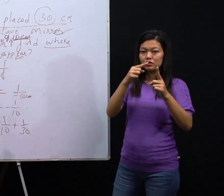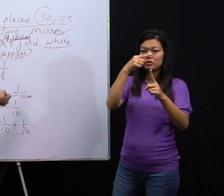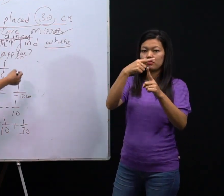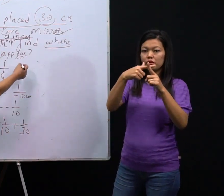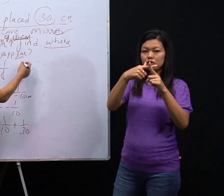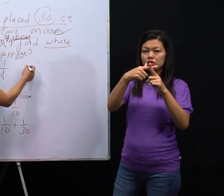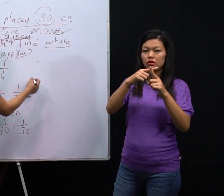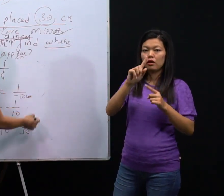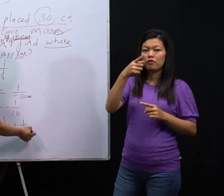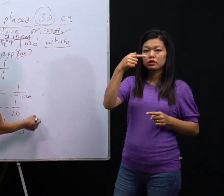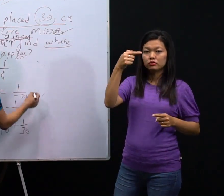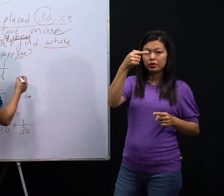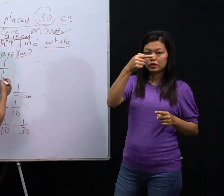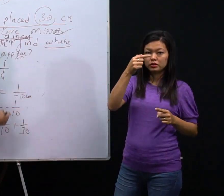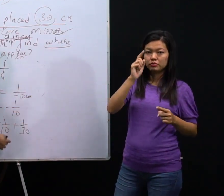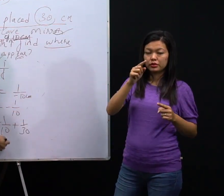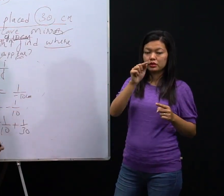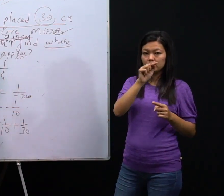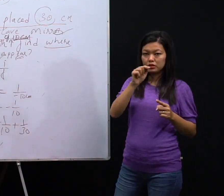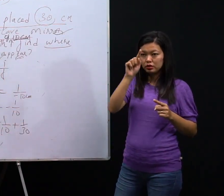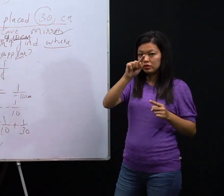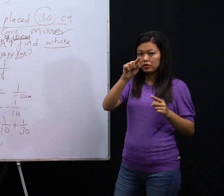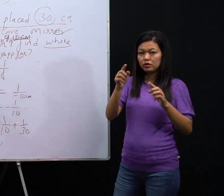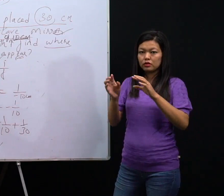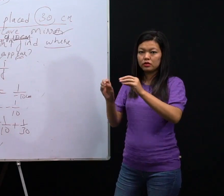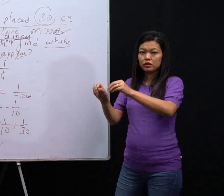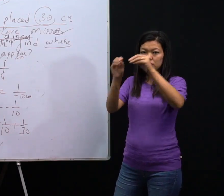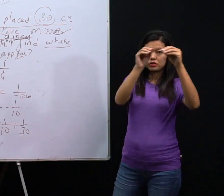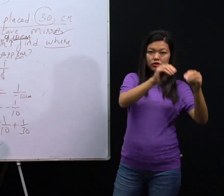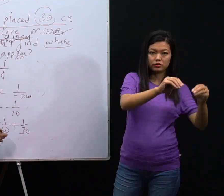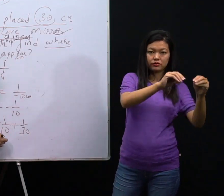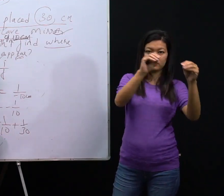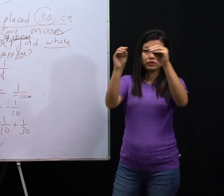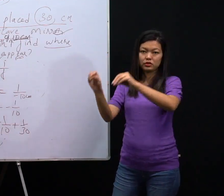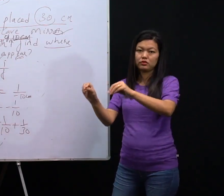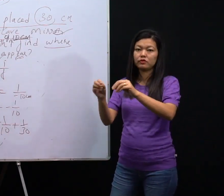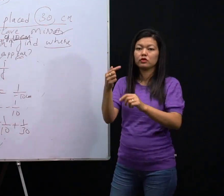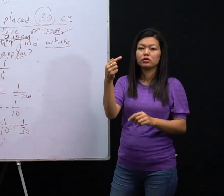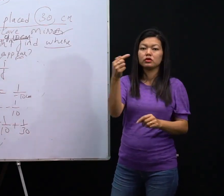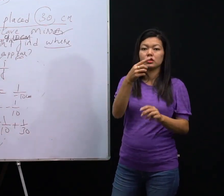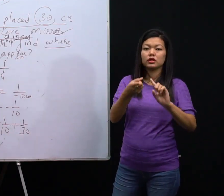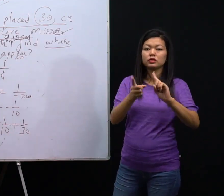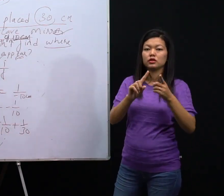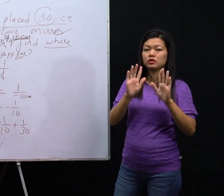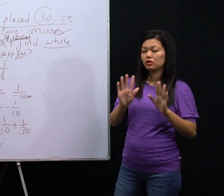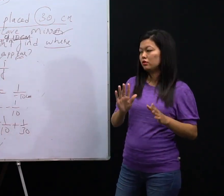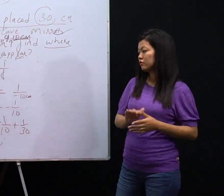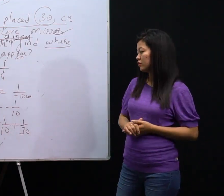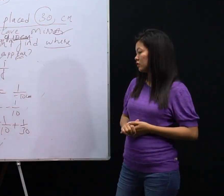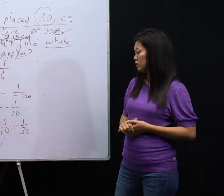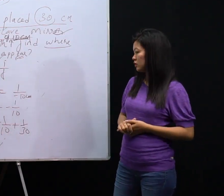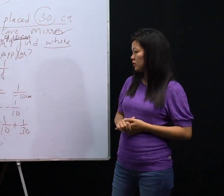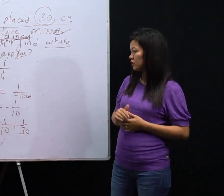So we will continue this one over here, okay? We'll continue this one over here.